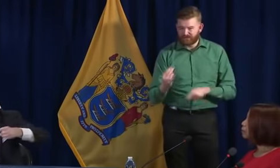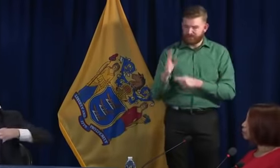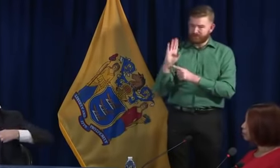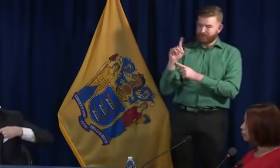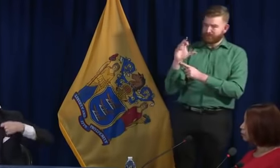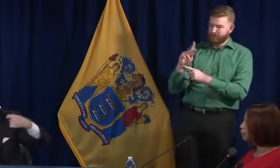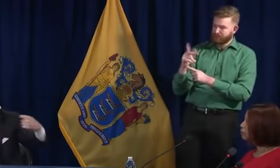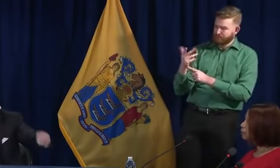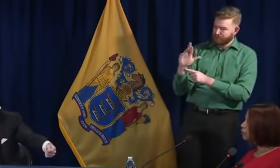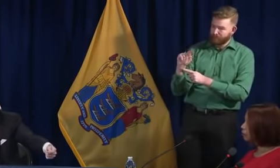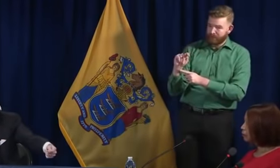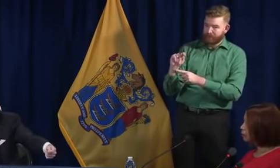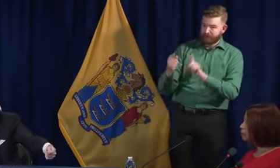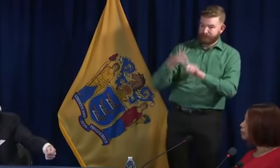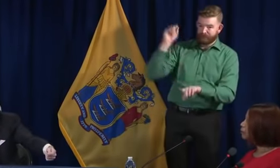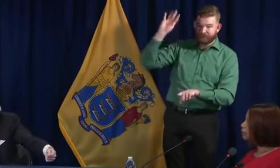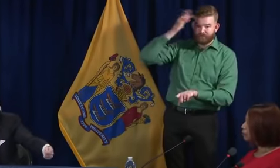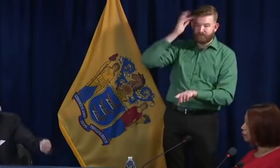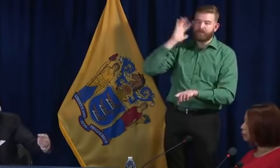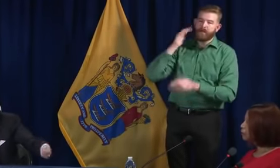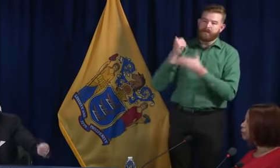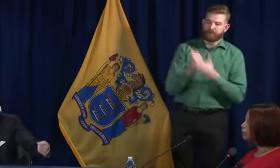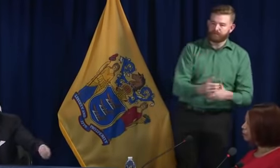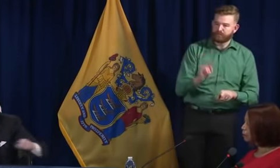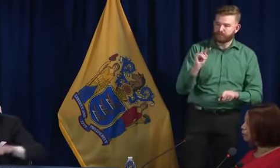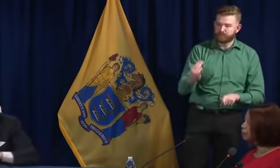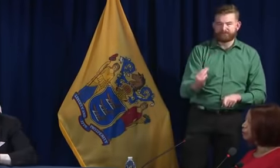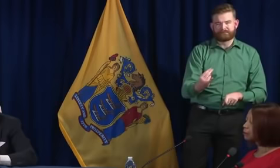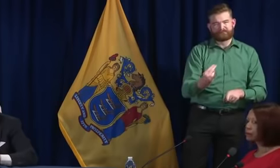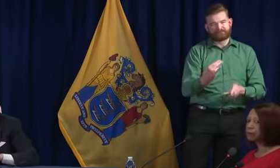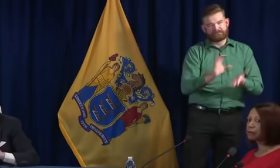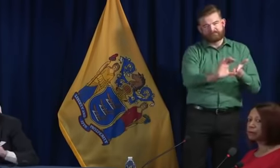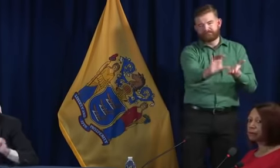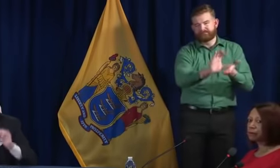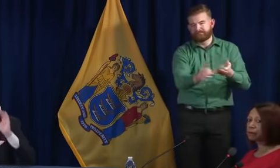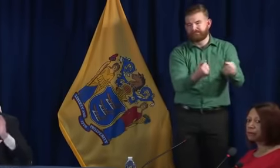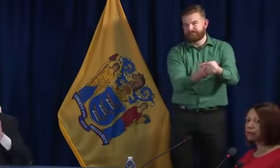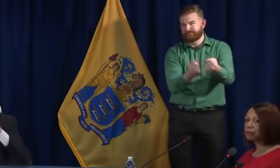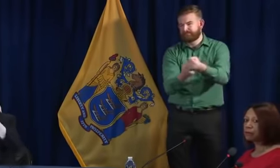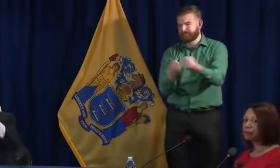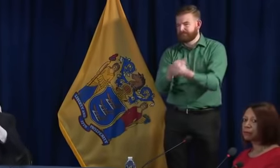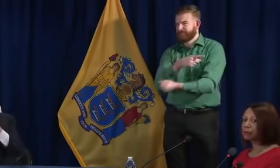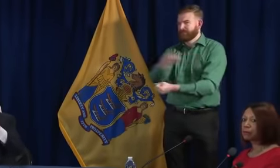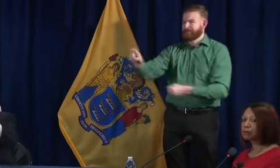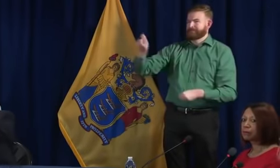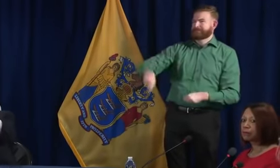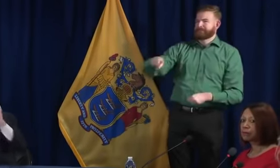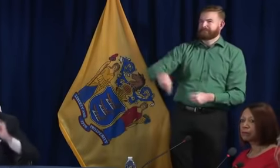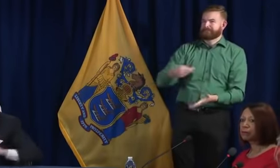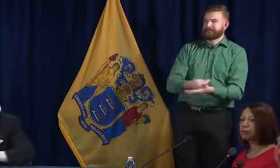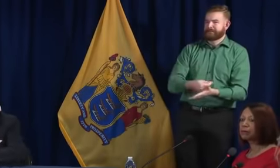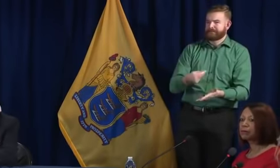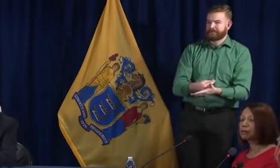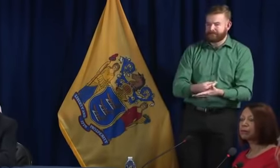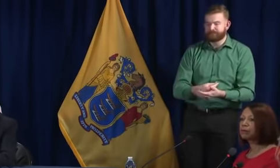continue reaching deep into our communities and helping the folks who need it the most. So thank you for that.